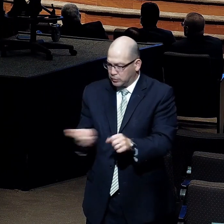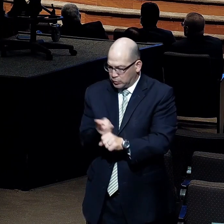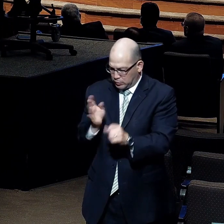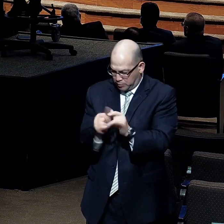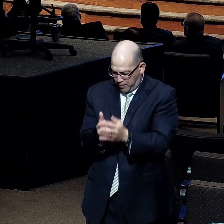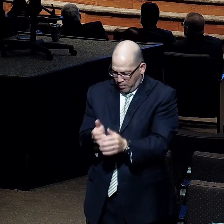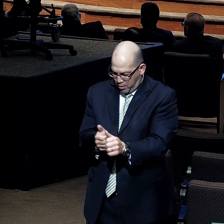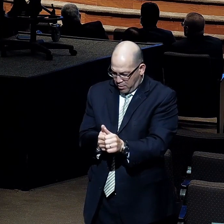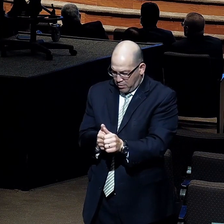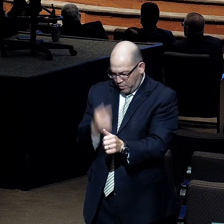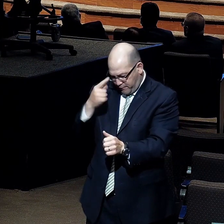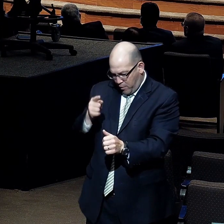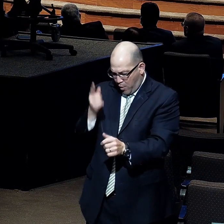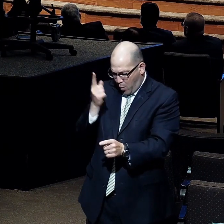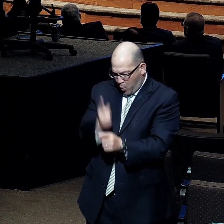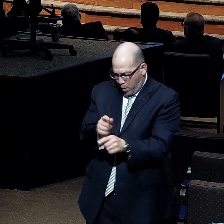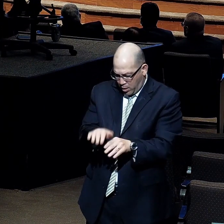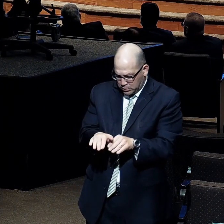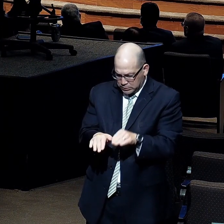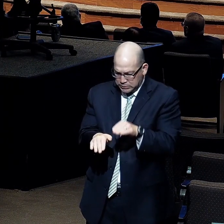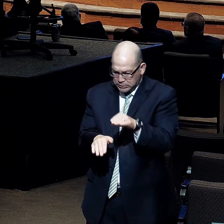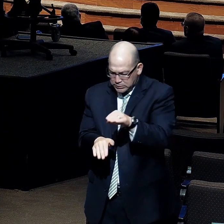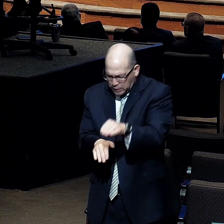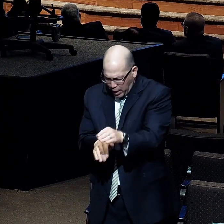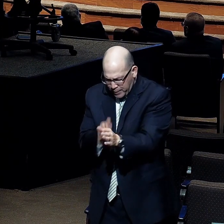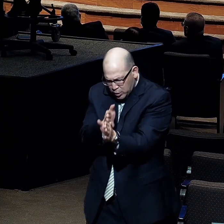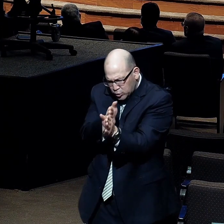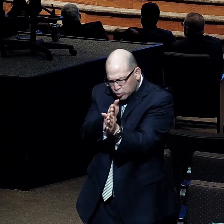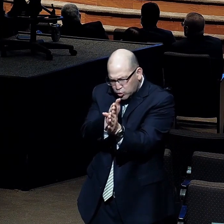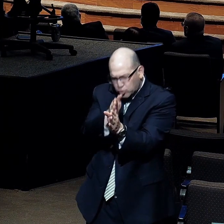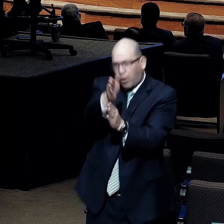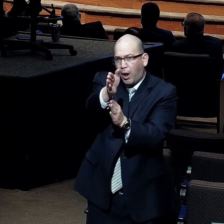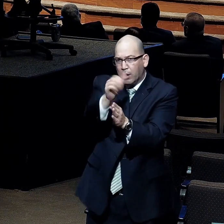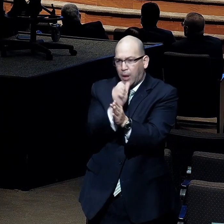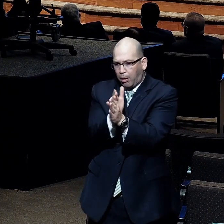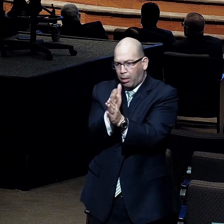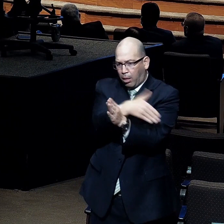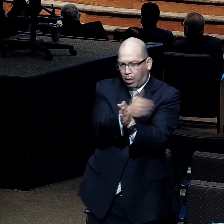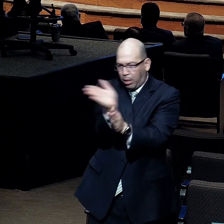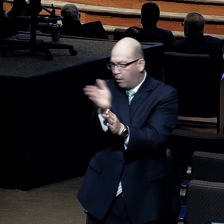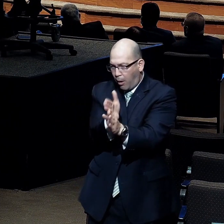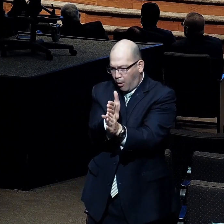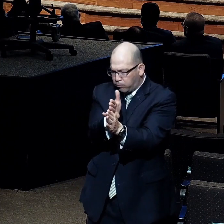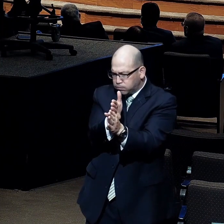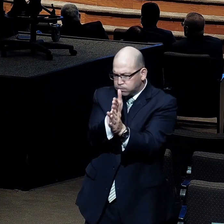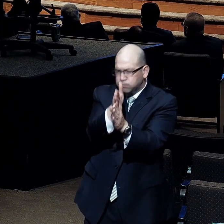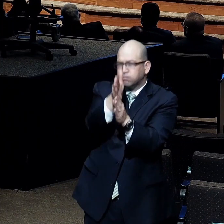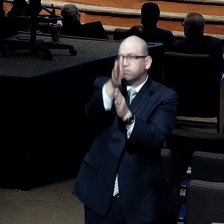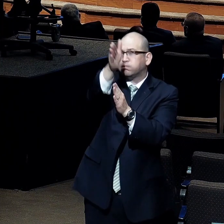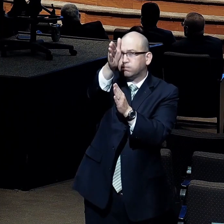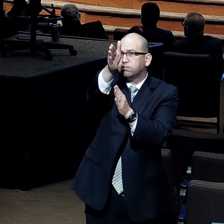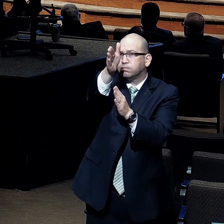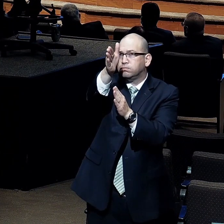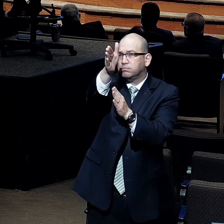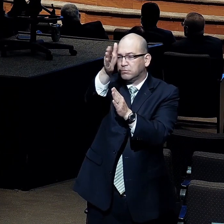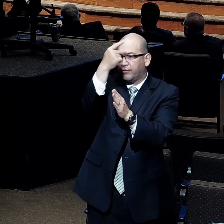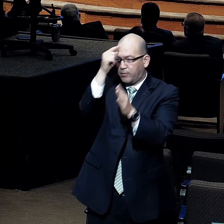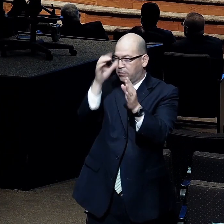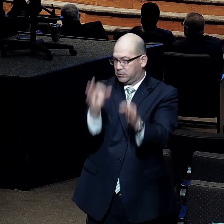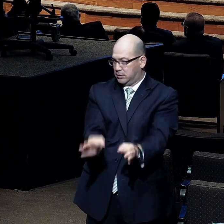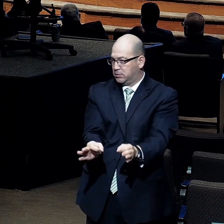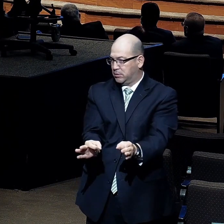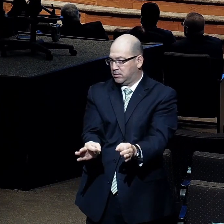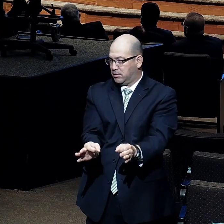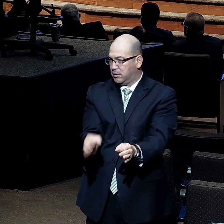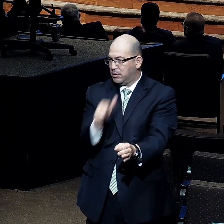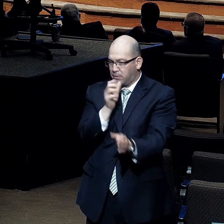level. This is the standard God has given us. Seek ye first his word, and you'll make sure you're perfectly in the bubble every single time. And don't start to get off the